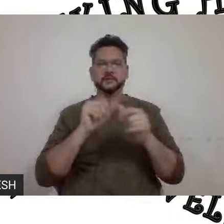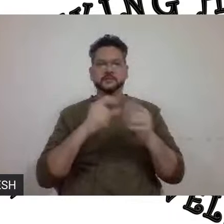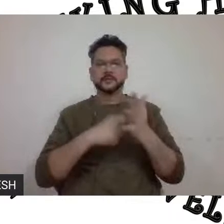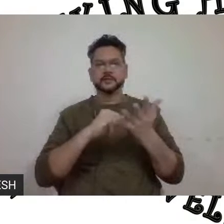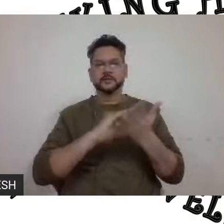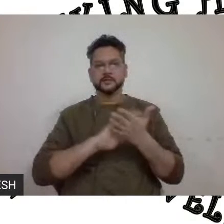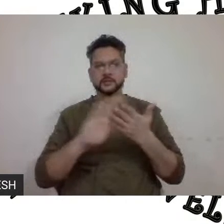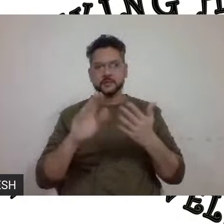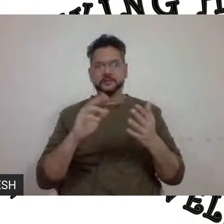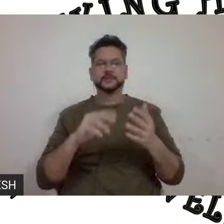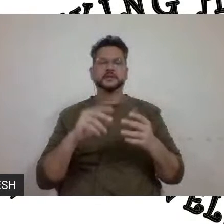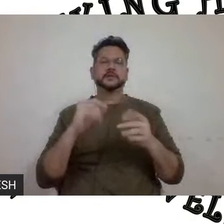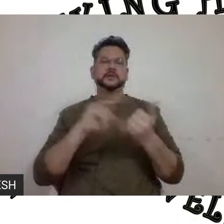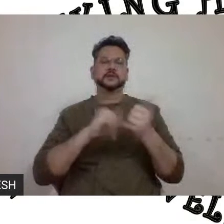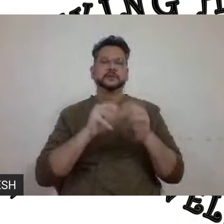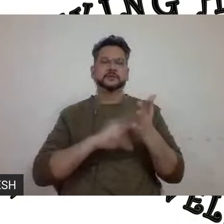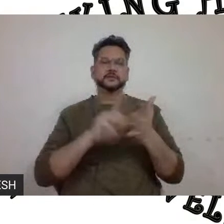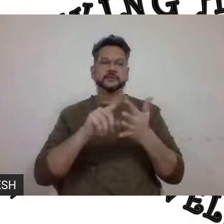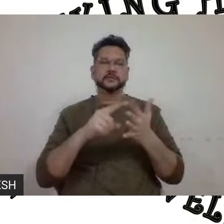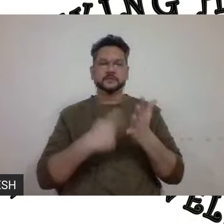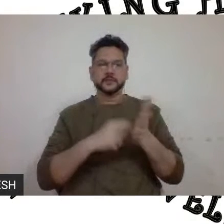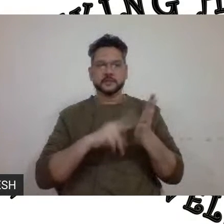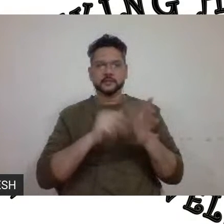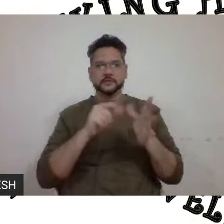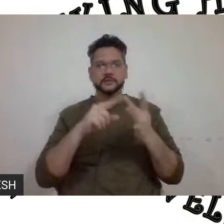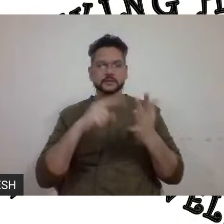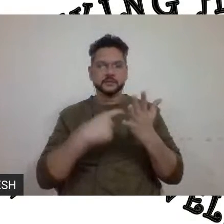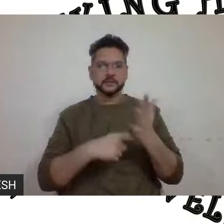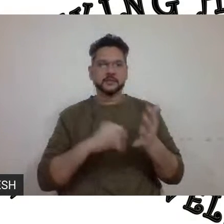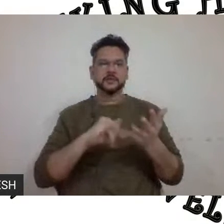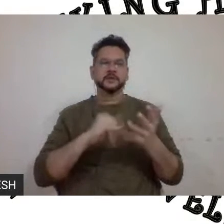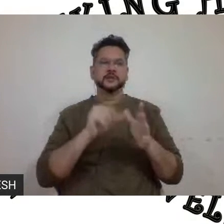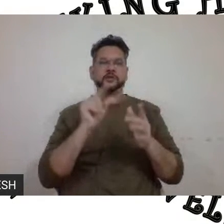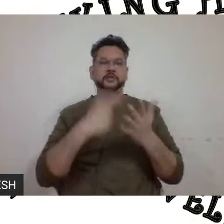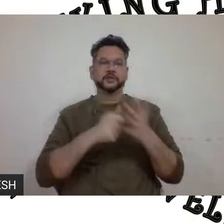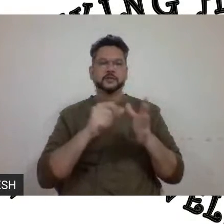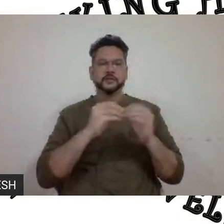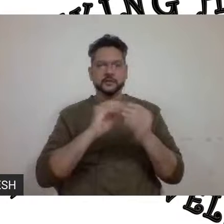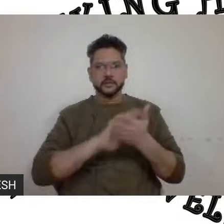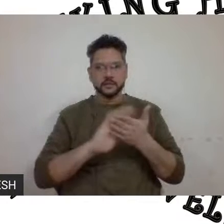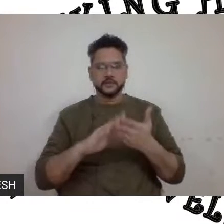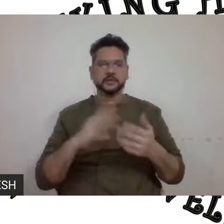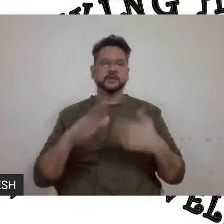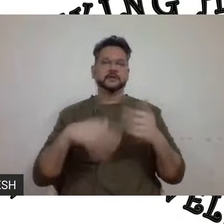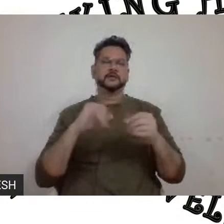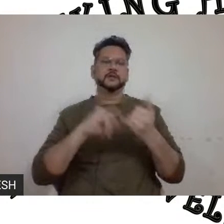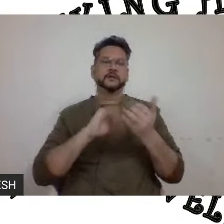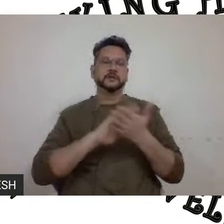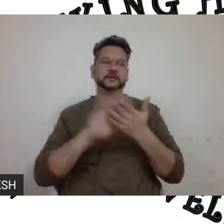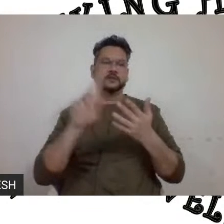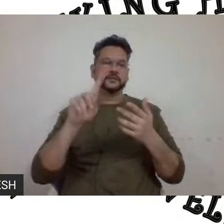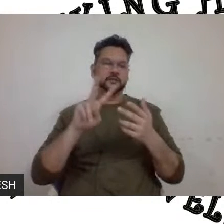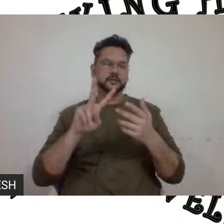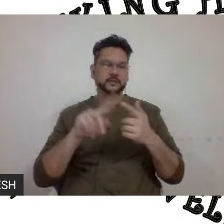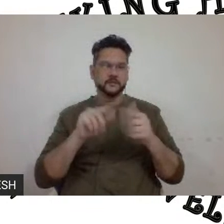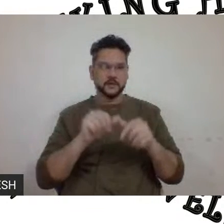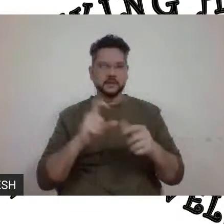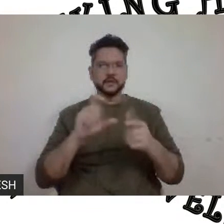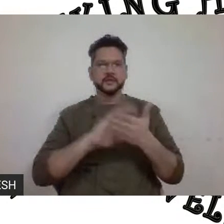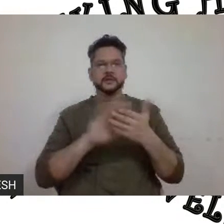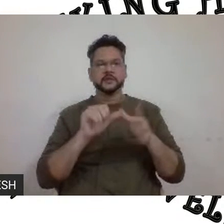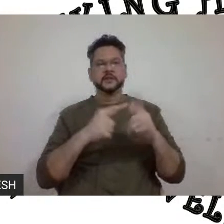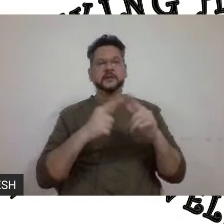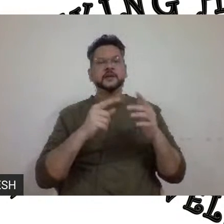Saurabh Ray, Mr. Rajneesh Kumar Arya, Mr. Shiva Jayagopal, Mr. Chaitanya Kotapalli,